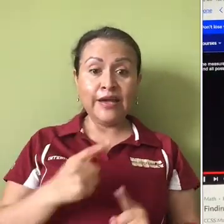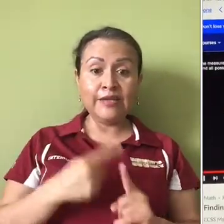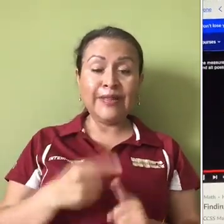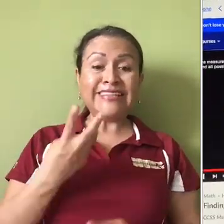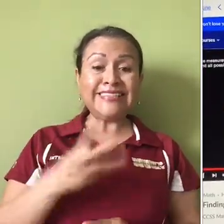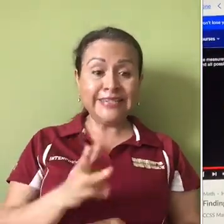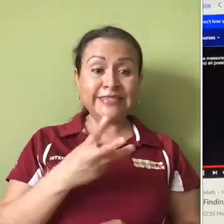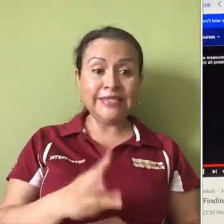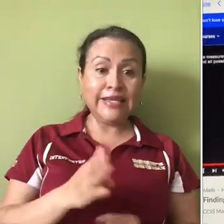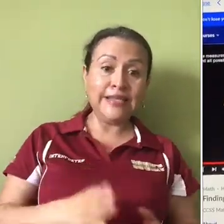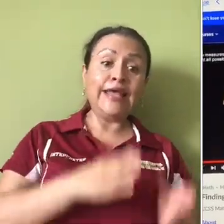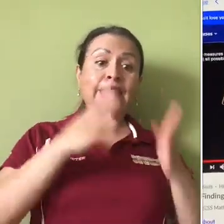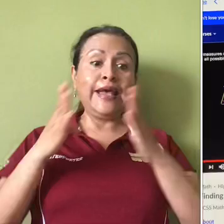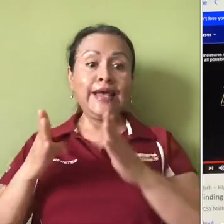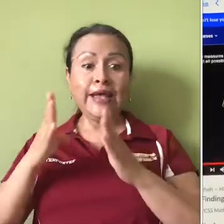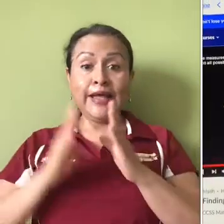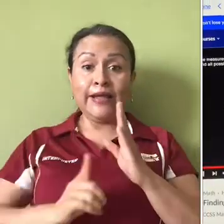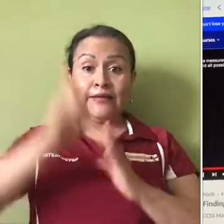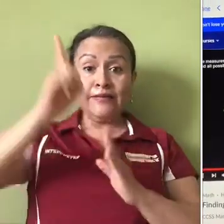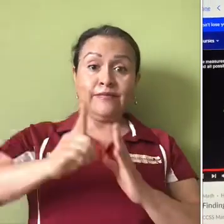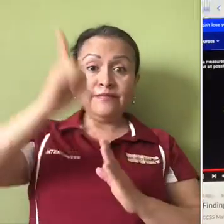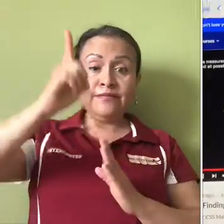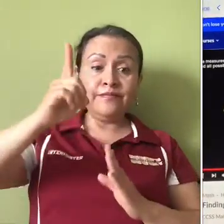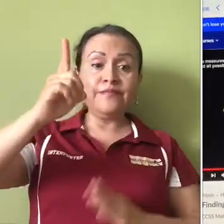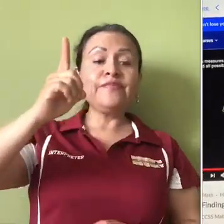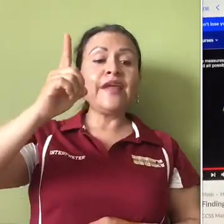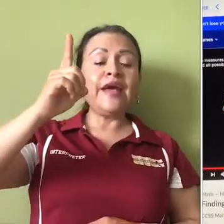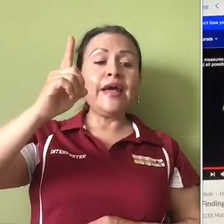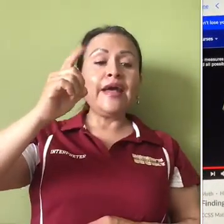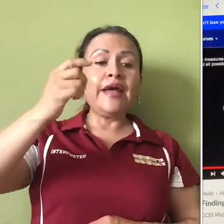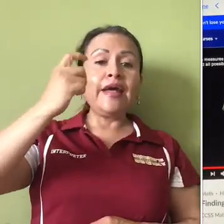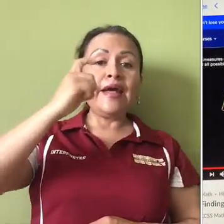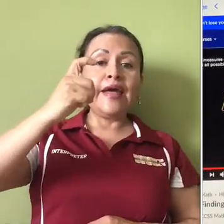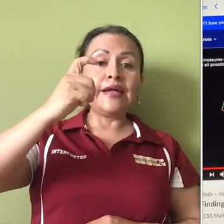16, and this angle up here is 3x